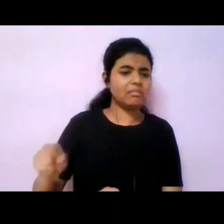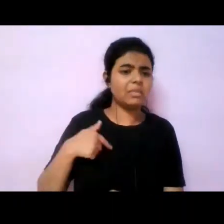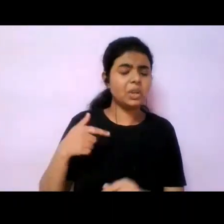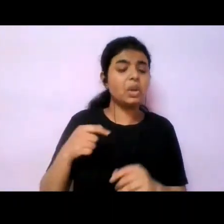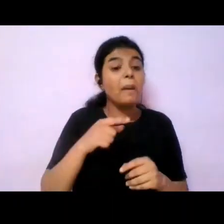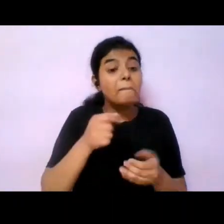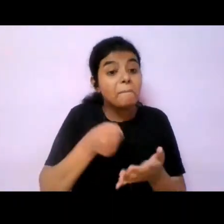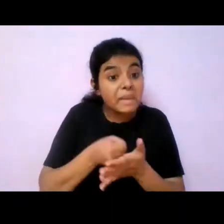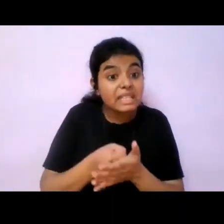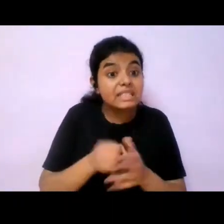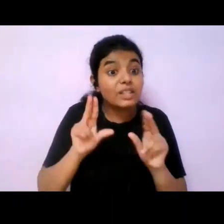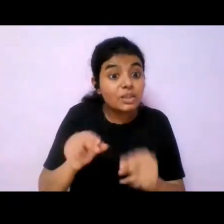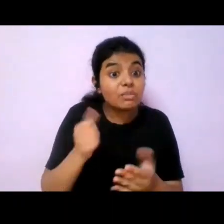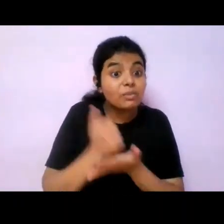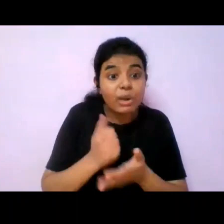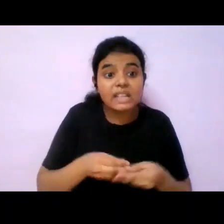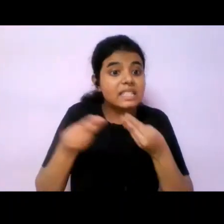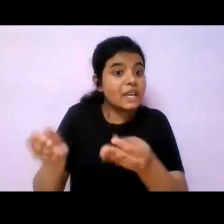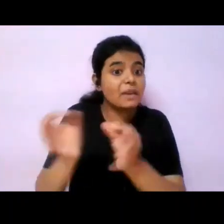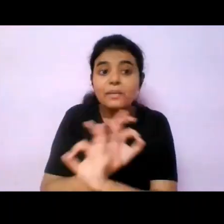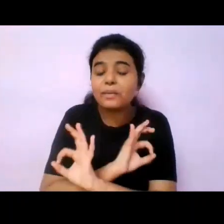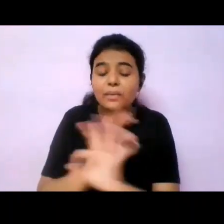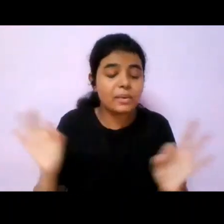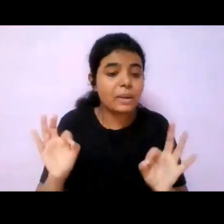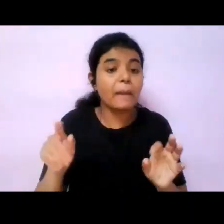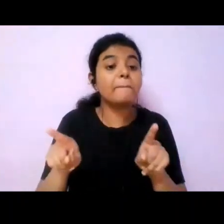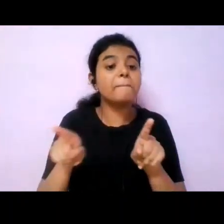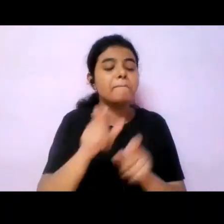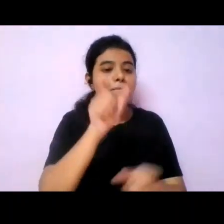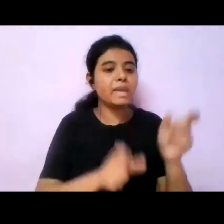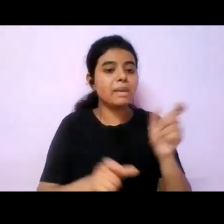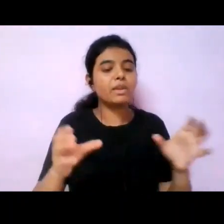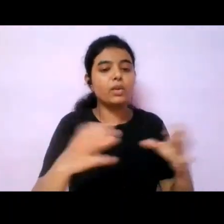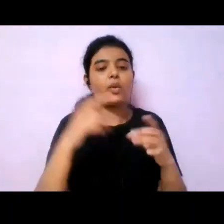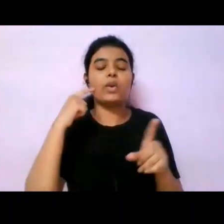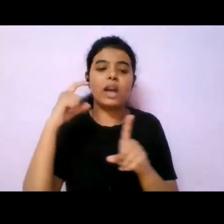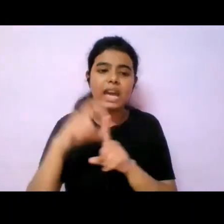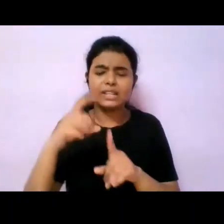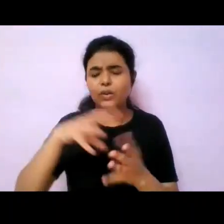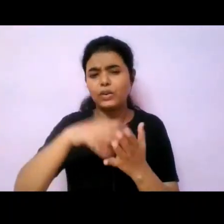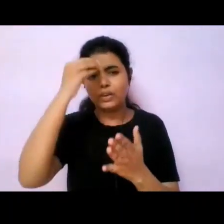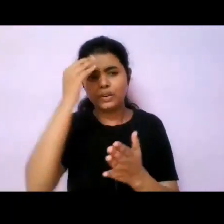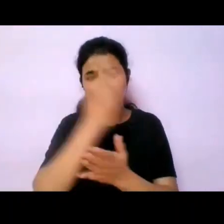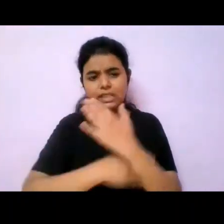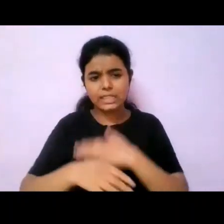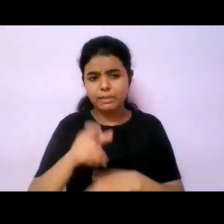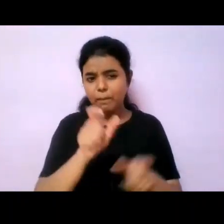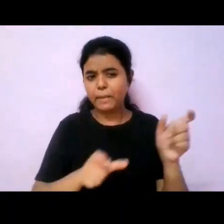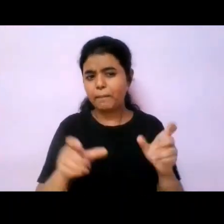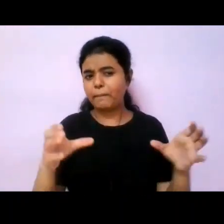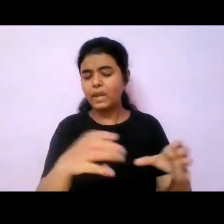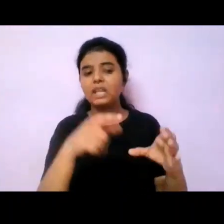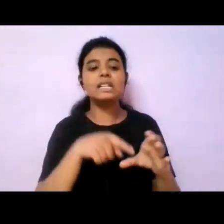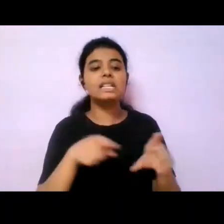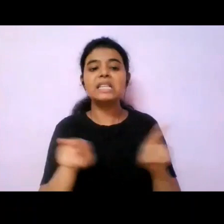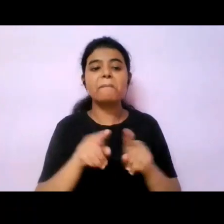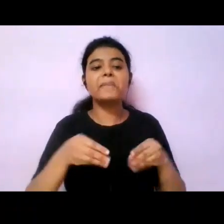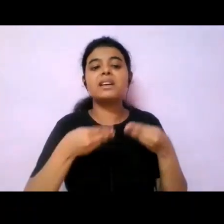rights. People with learning disabilities or intellectual disabilities are often